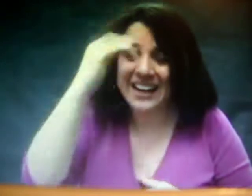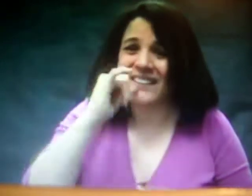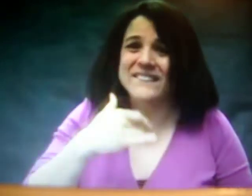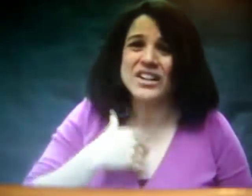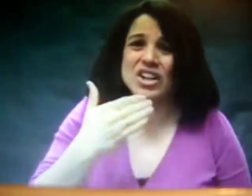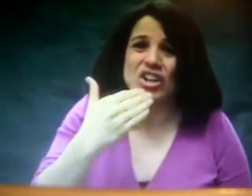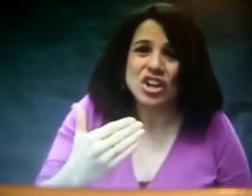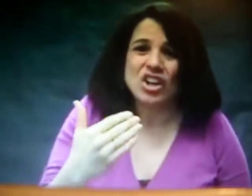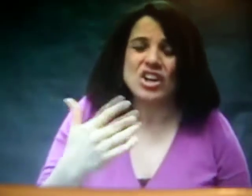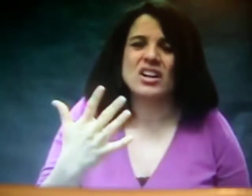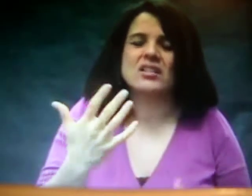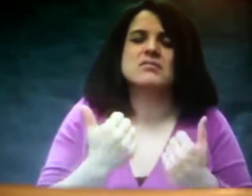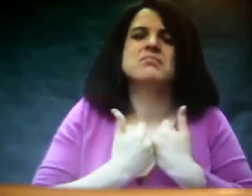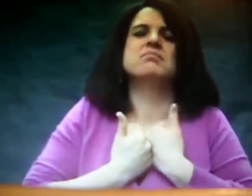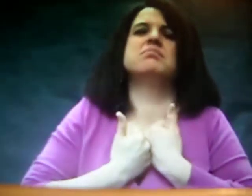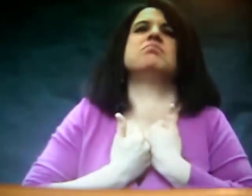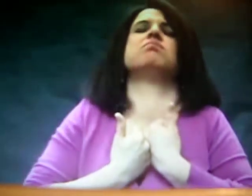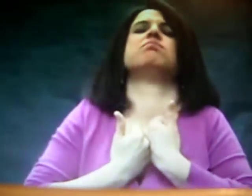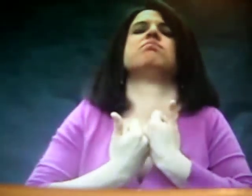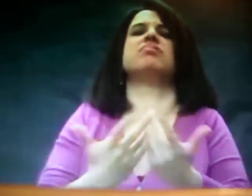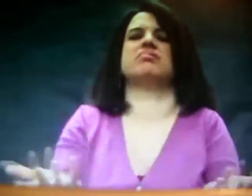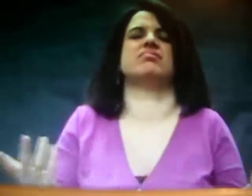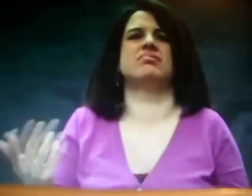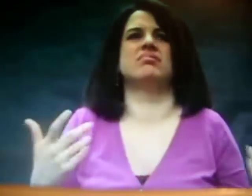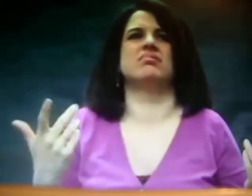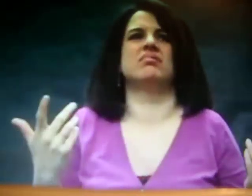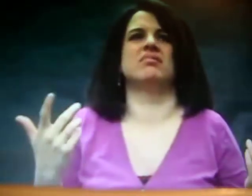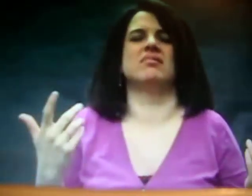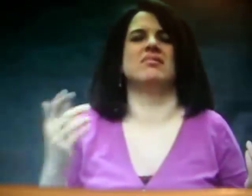And I was sick. I didn't feel good at all.